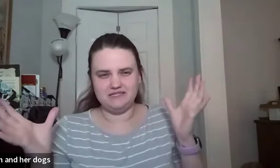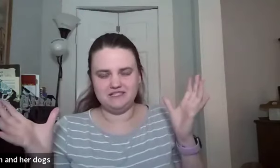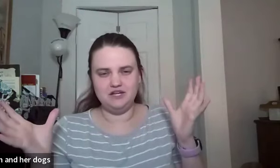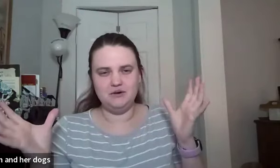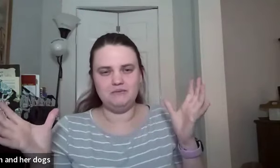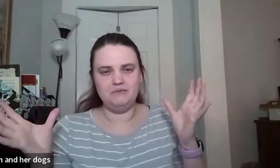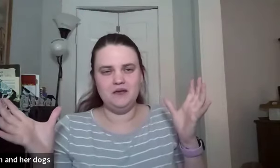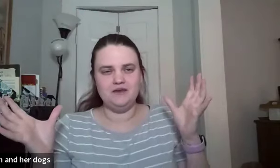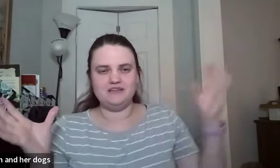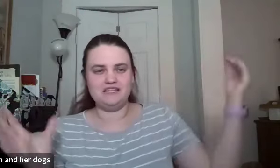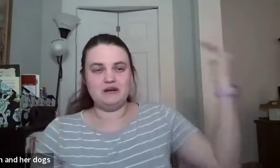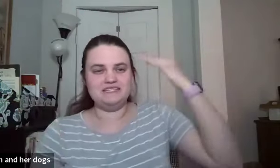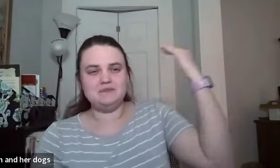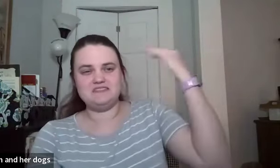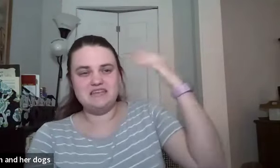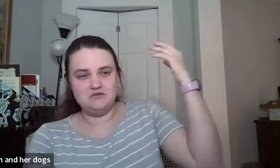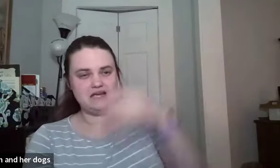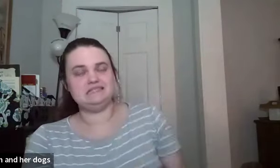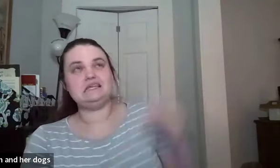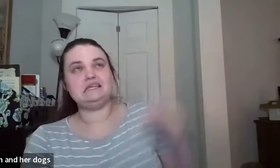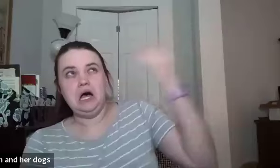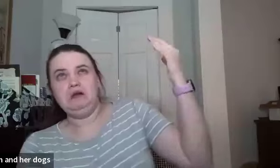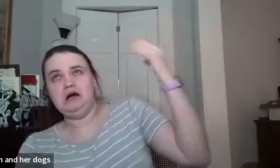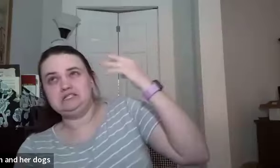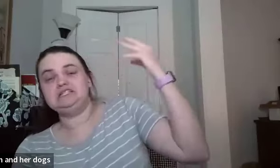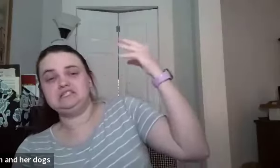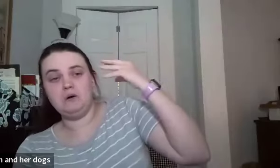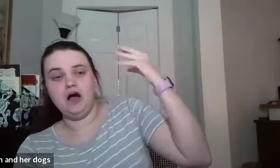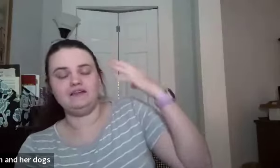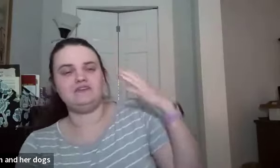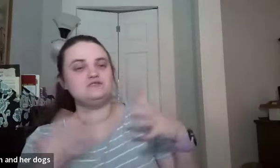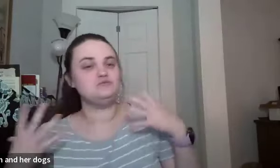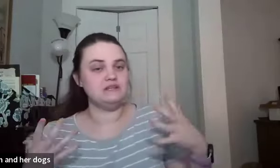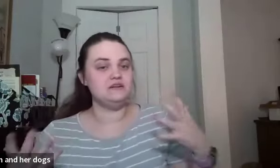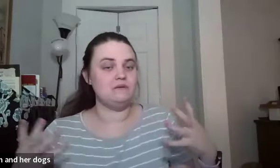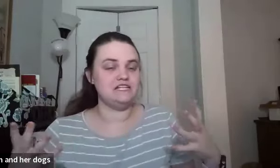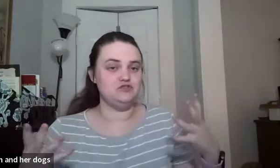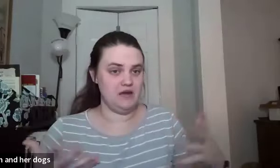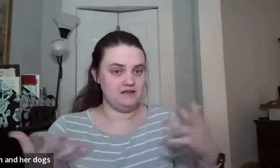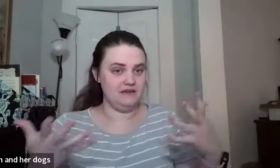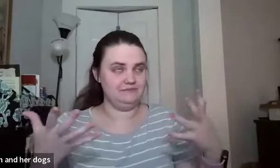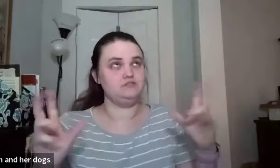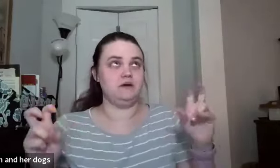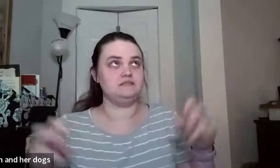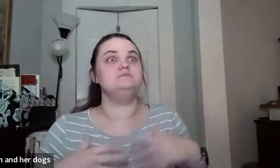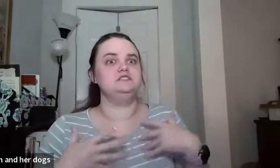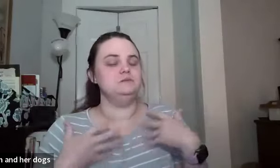sense, because like when I said about the sun rays, it's like, oh my gosh, it is so hot. Like that's a really great way to not dramatize, but to